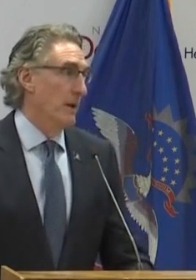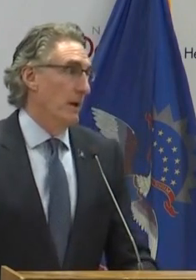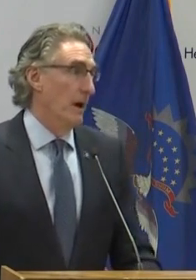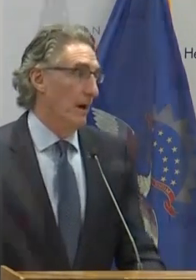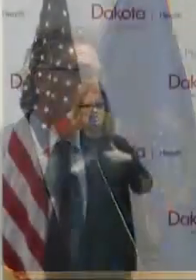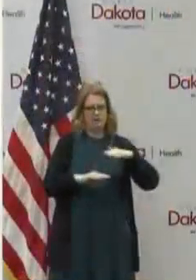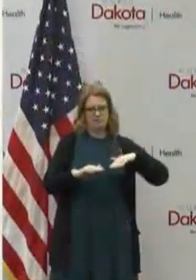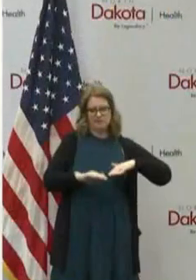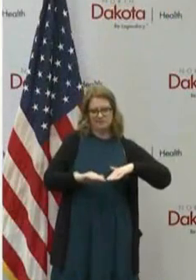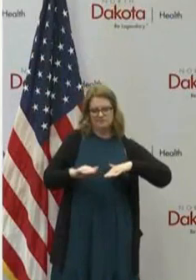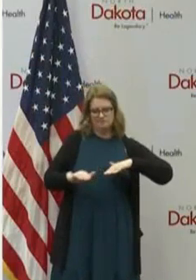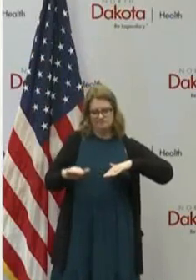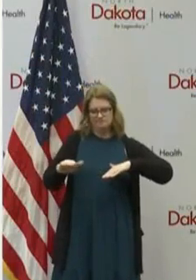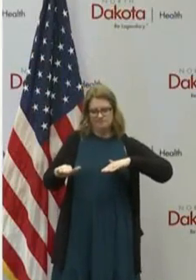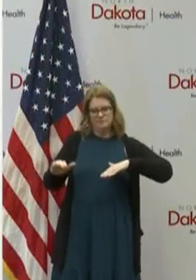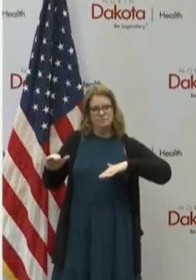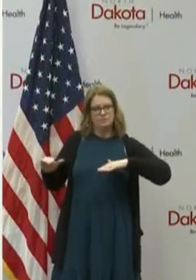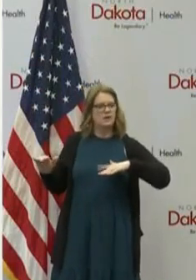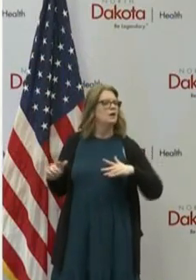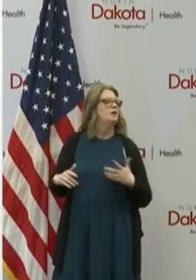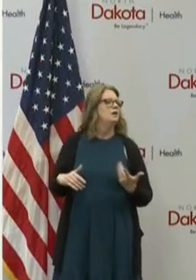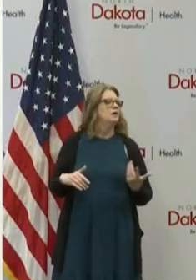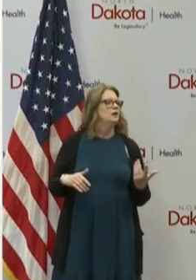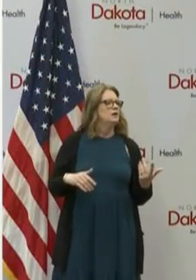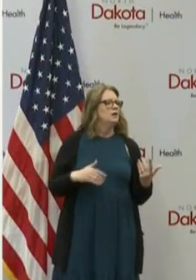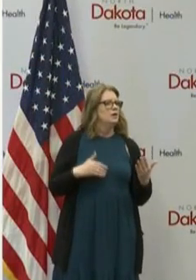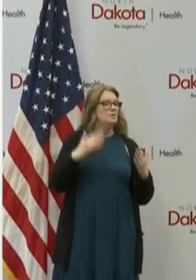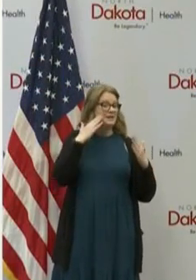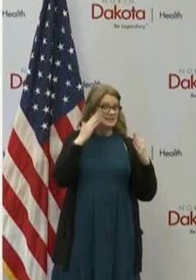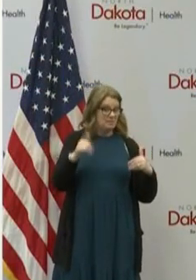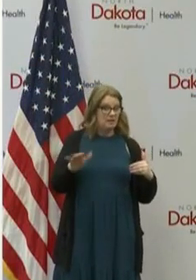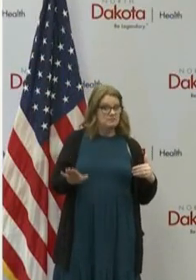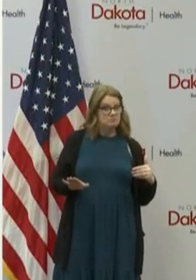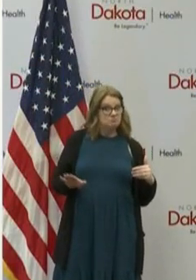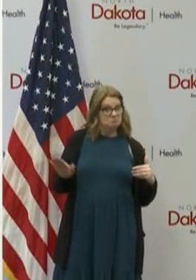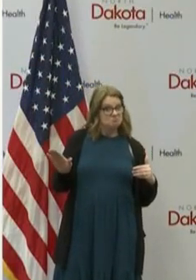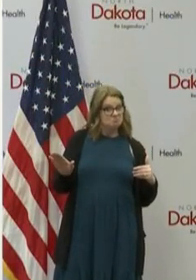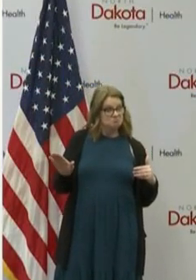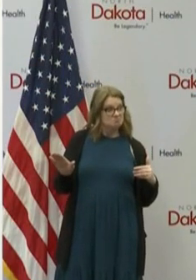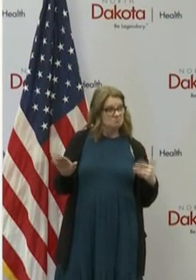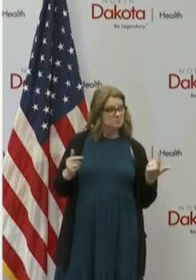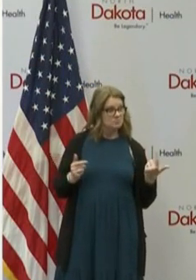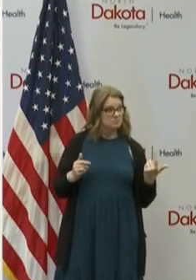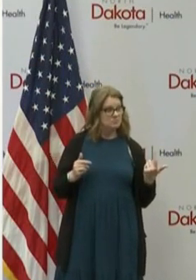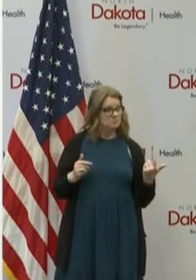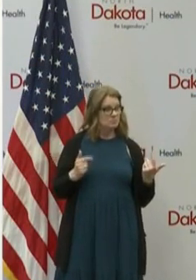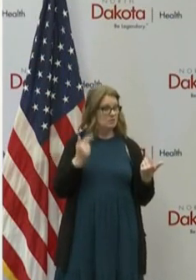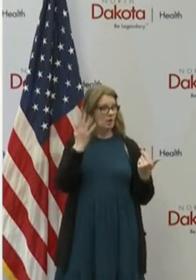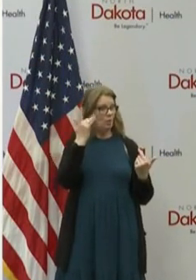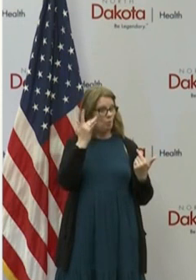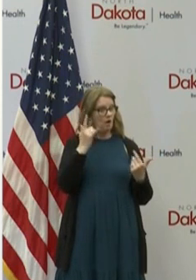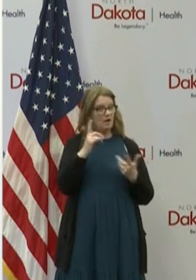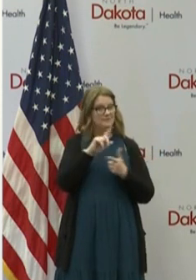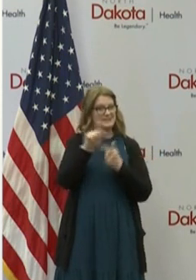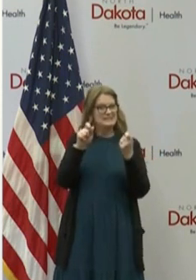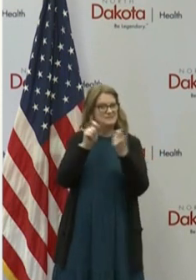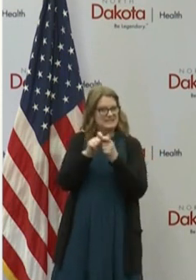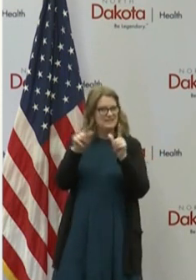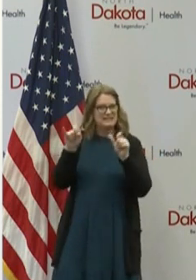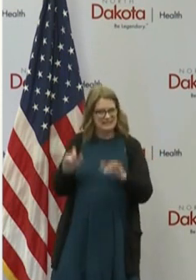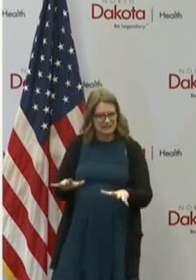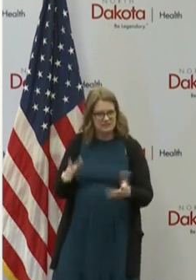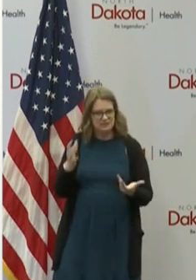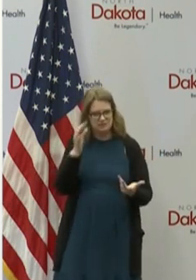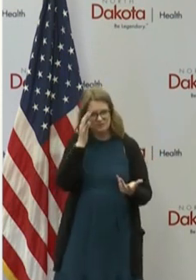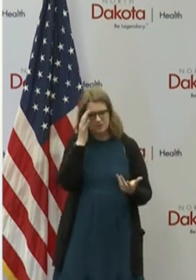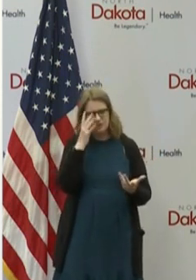bottom. We expect this may go up a little bit more because of the targeted testing we're doing. I mean,